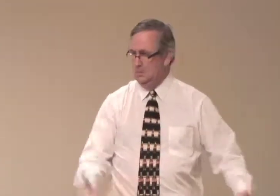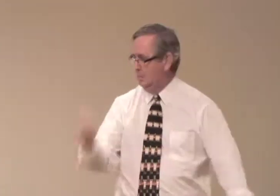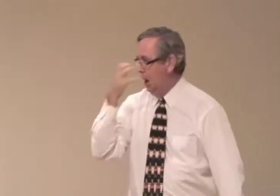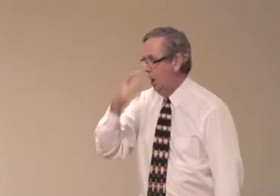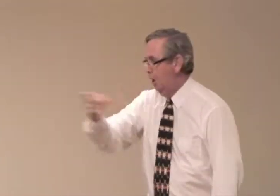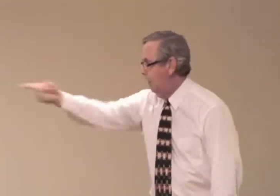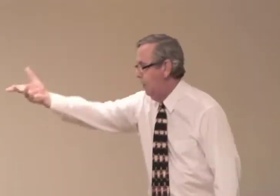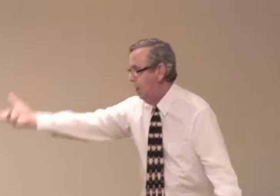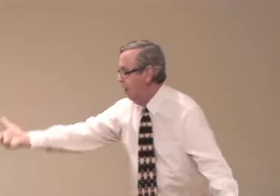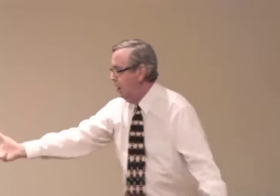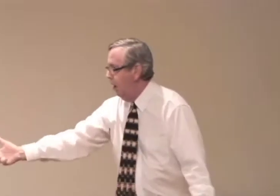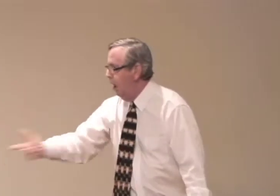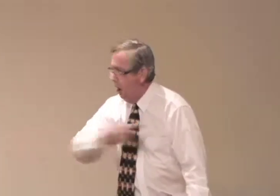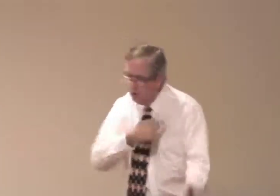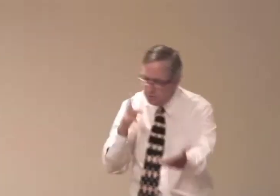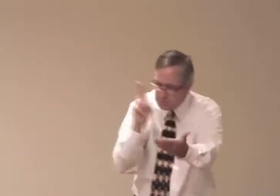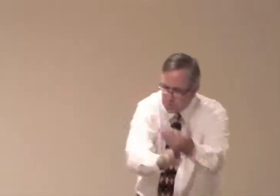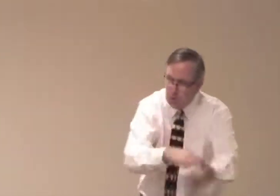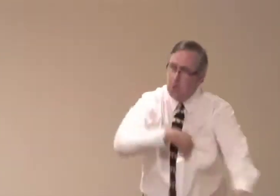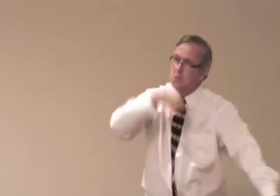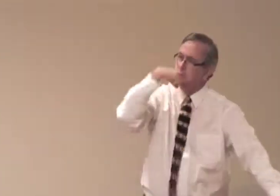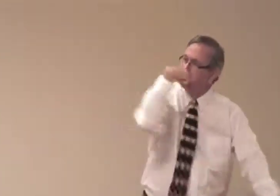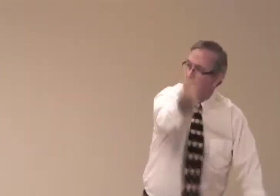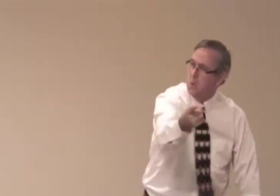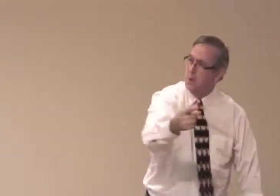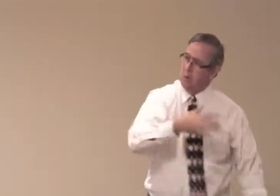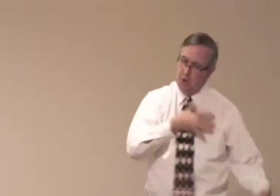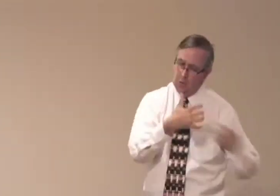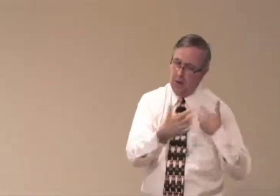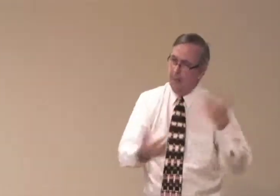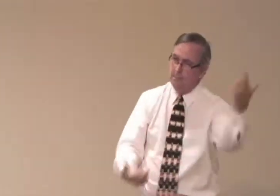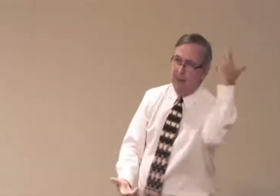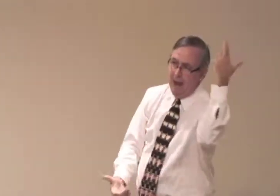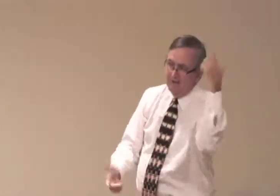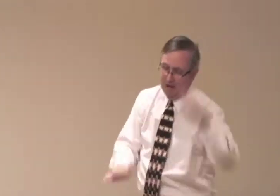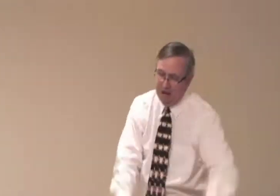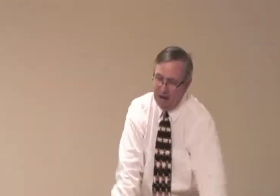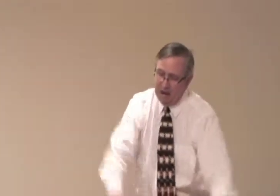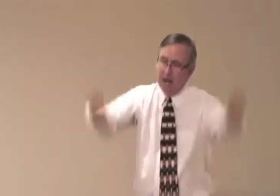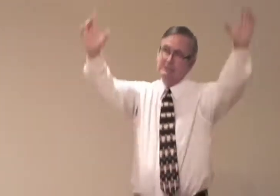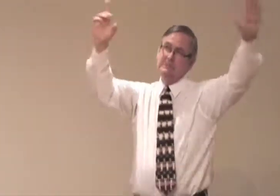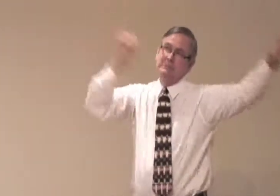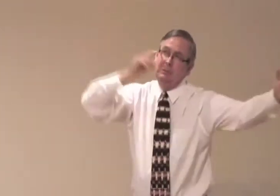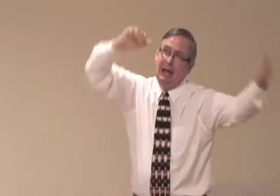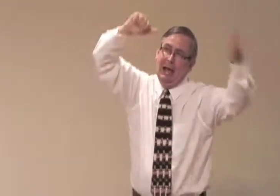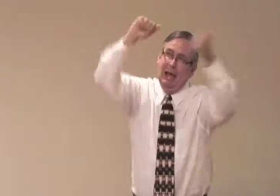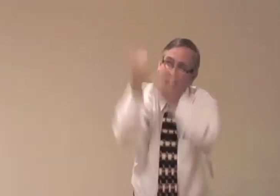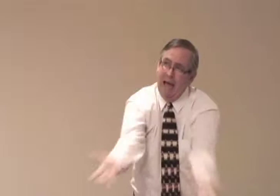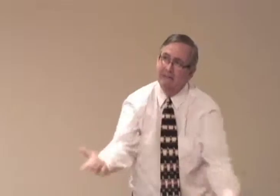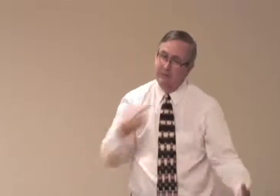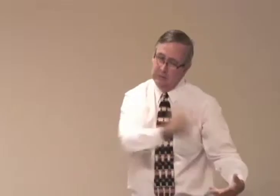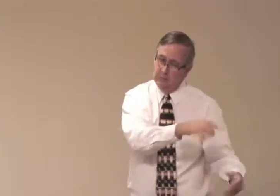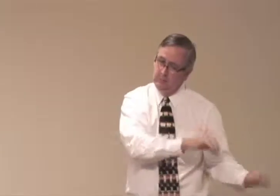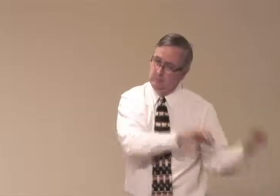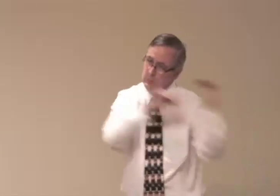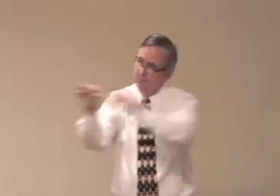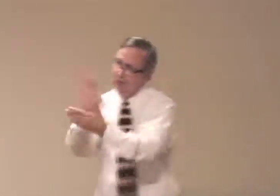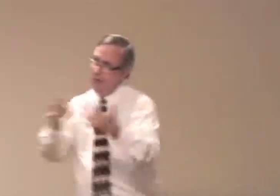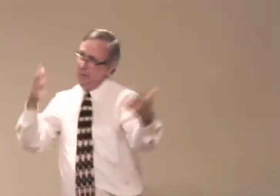myself into? He was so mad. He said, I signed the paper. I told my best friend who's going to be my roommate. We've worked together.